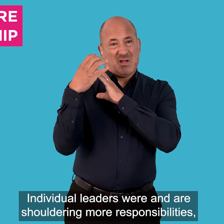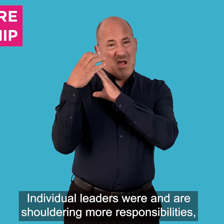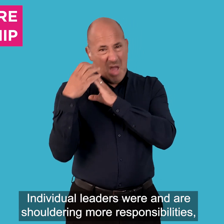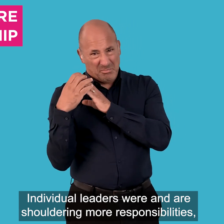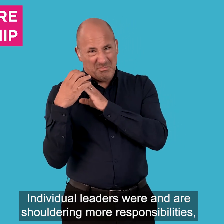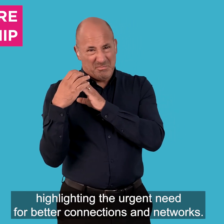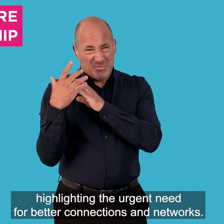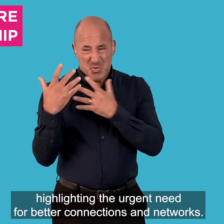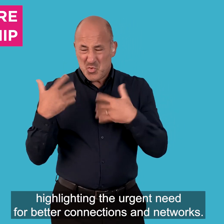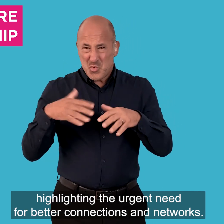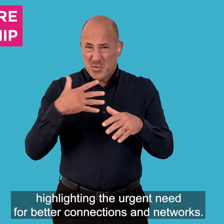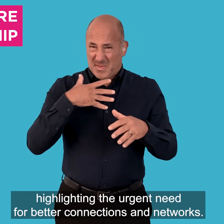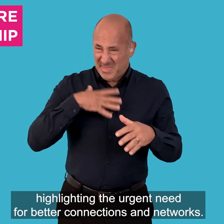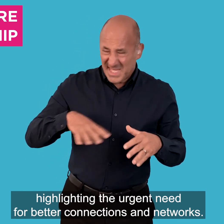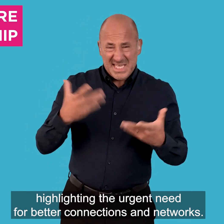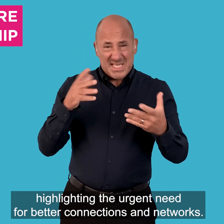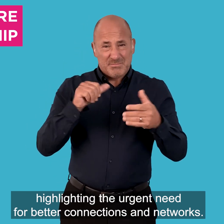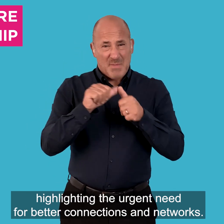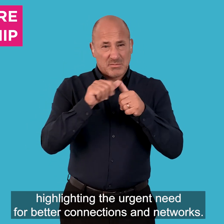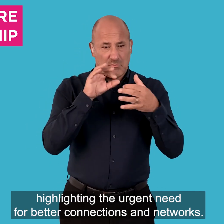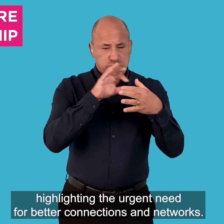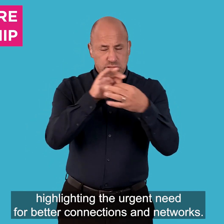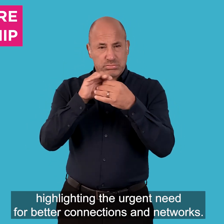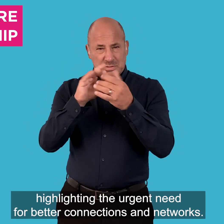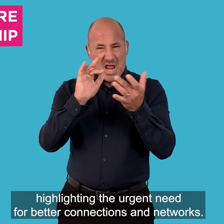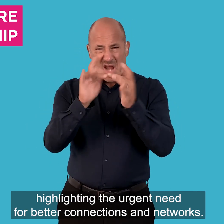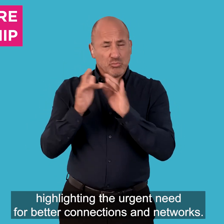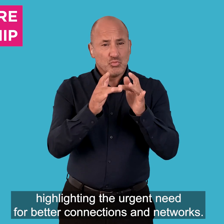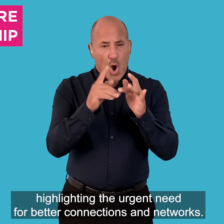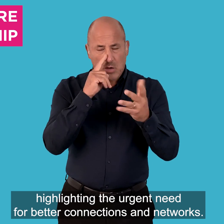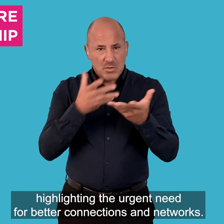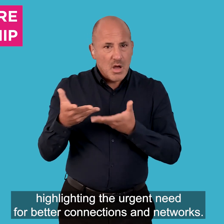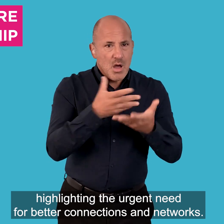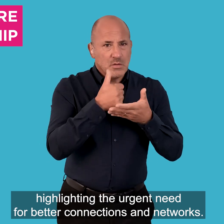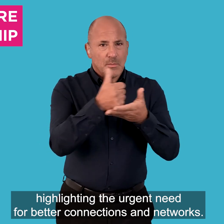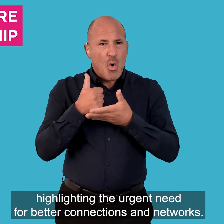responsibilities, highlighting the urgent need for better connections and networks.